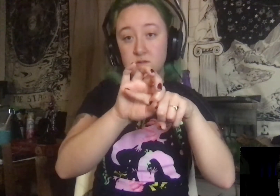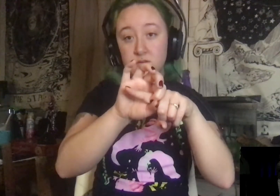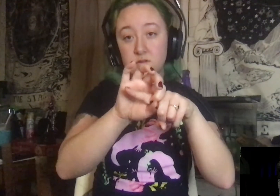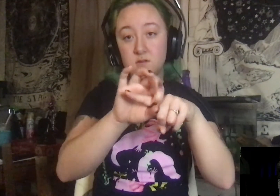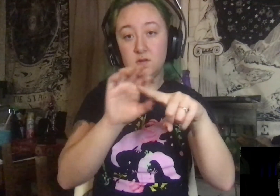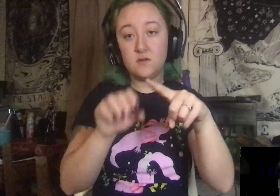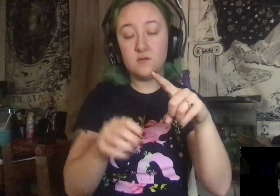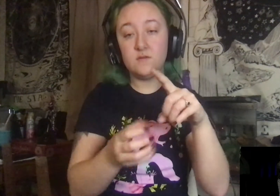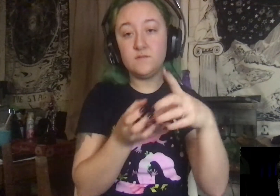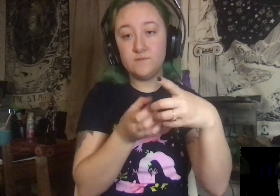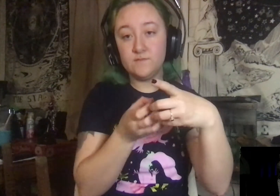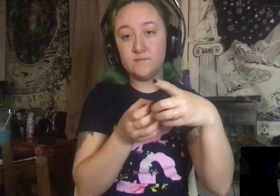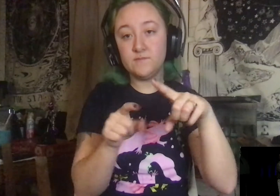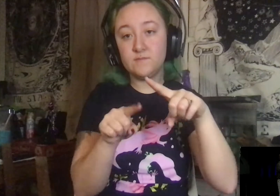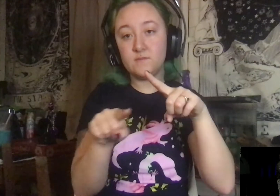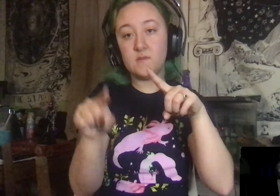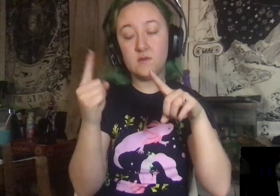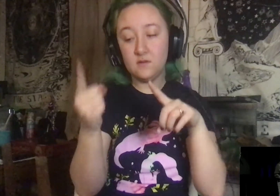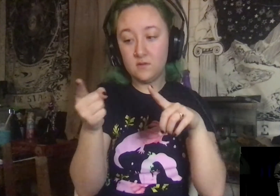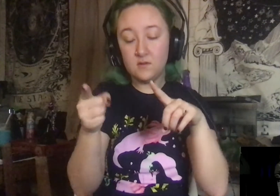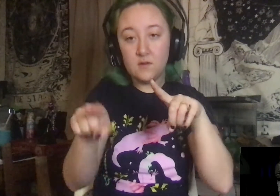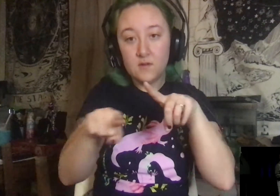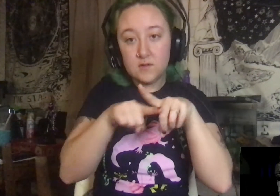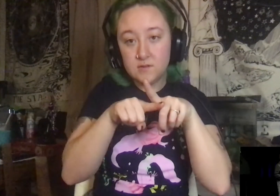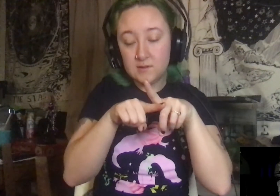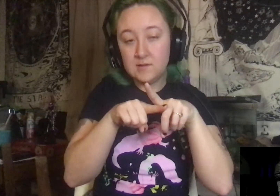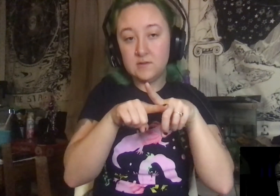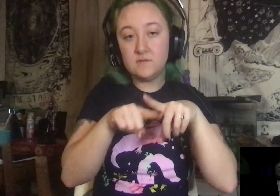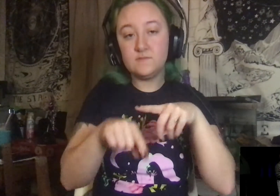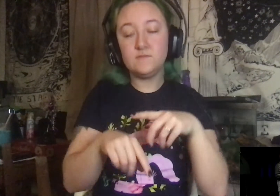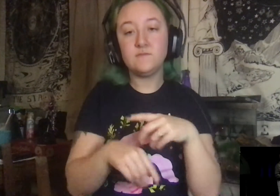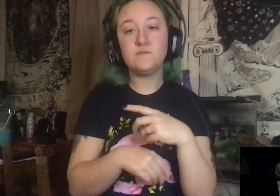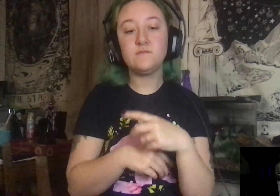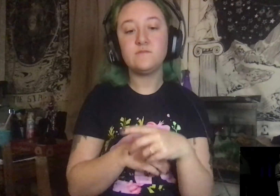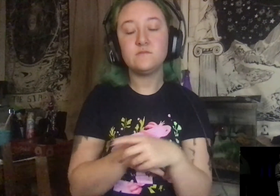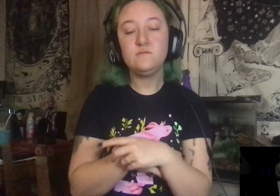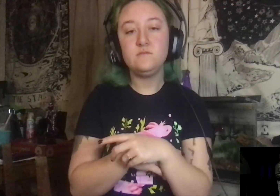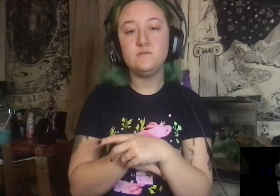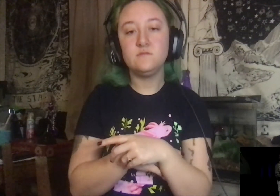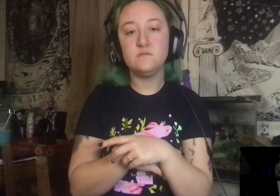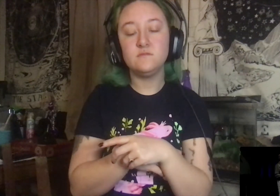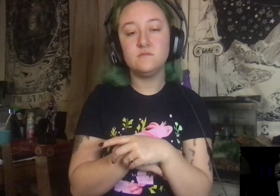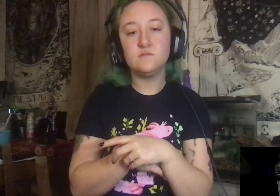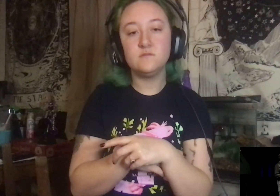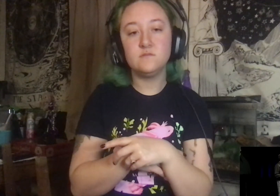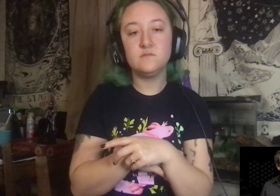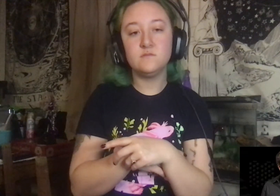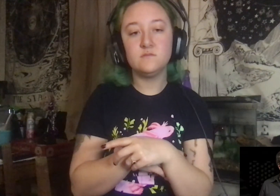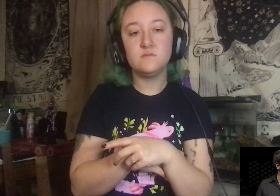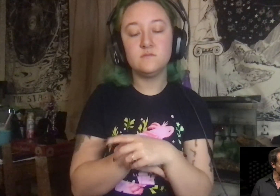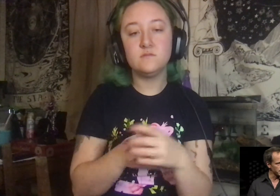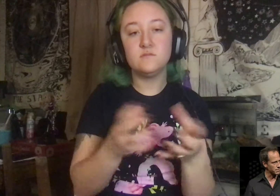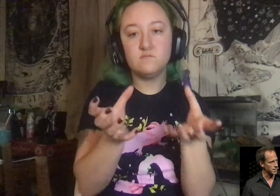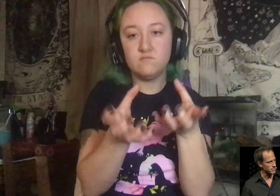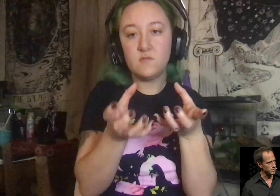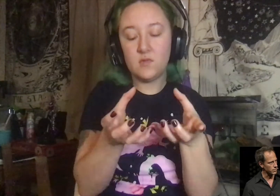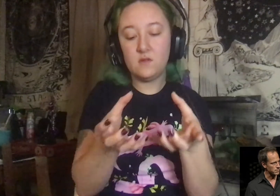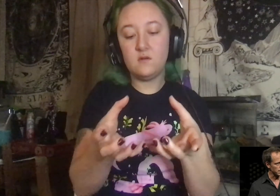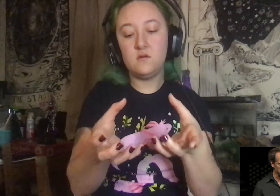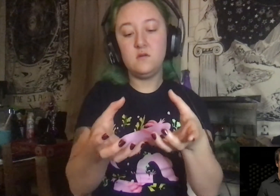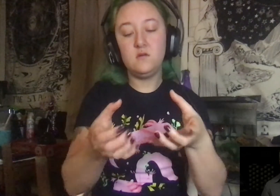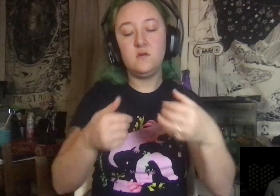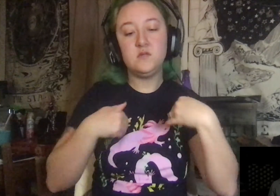to the butt of the lamb, and very quickly the tail was gone and in the bucket that I was holding. A second later, with a big thumb